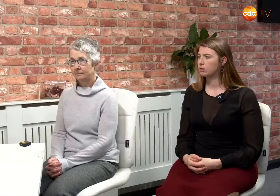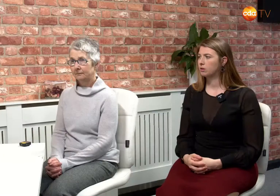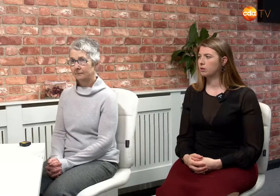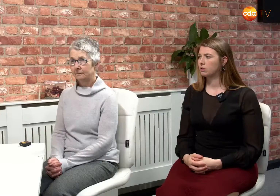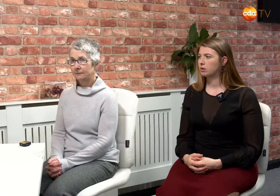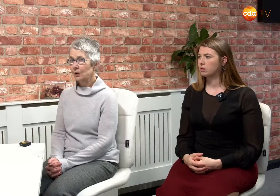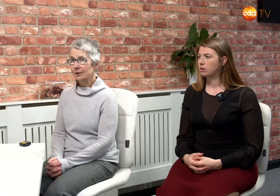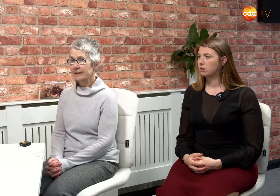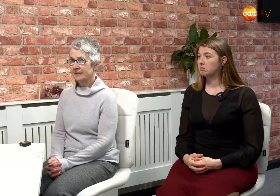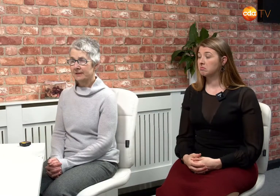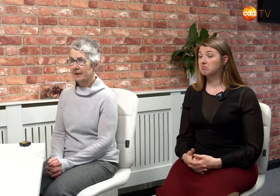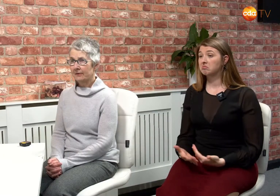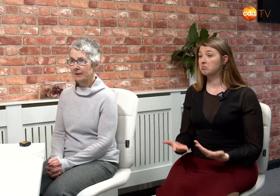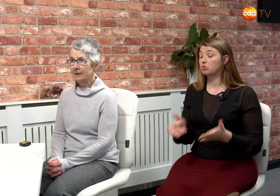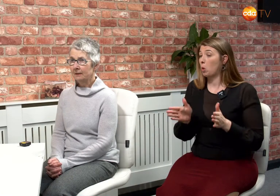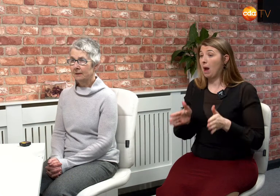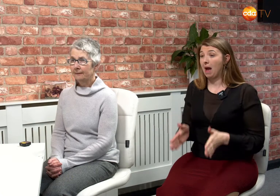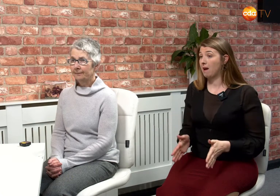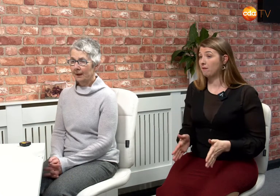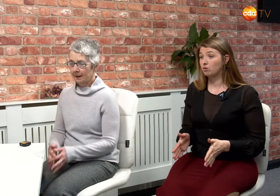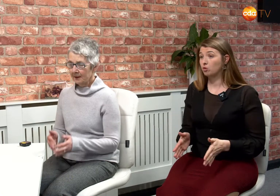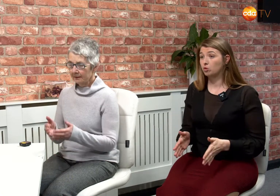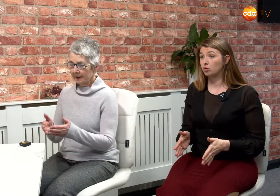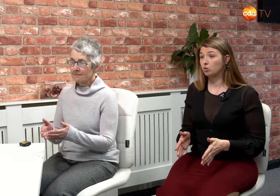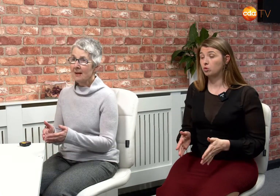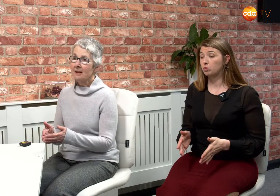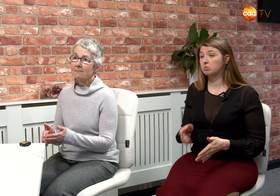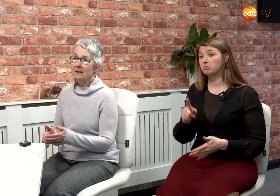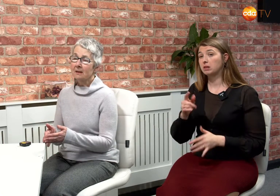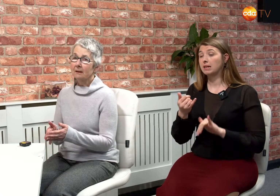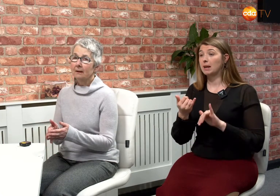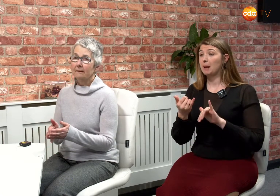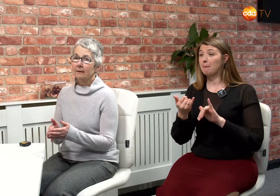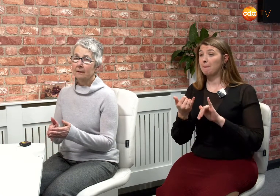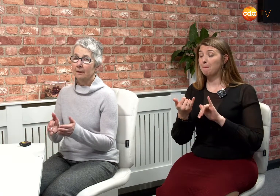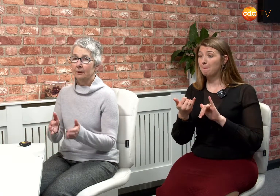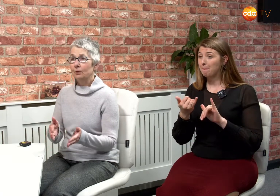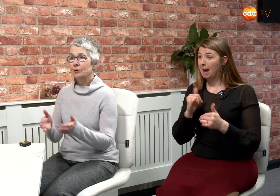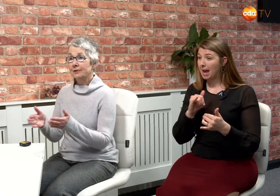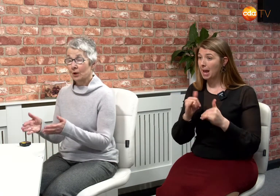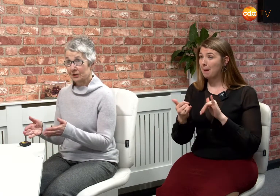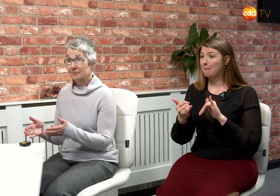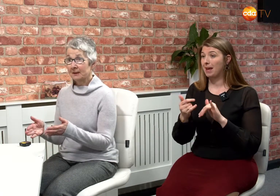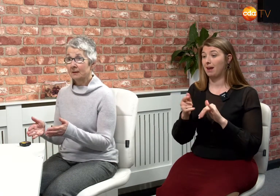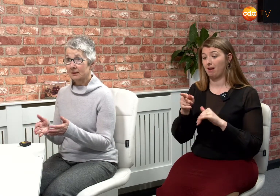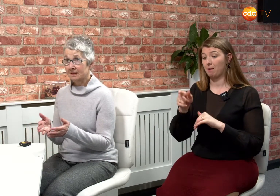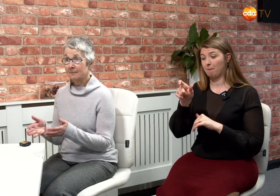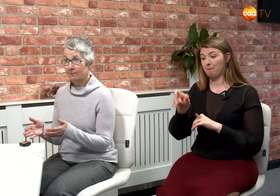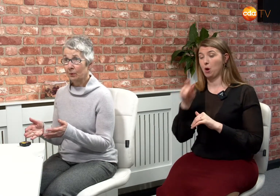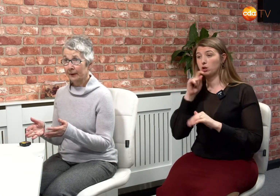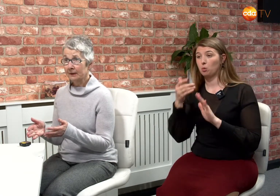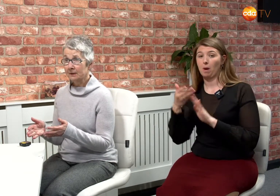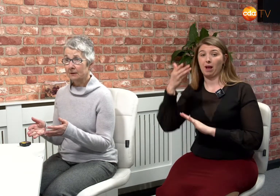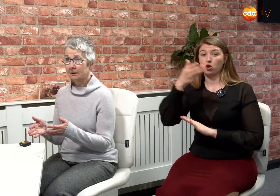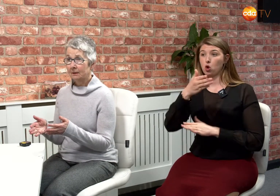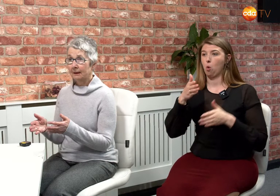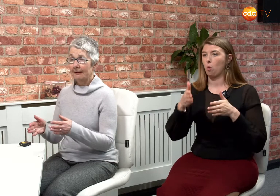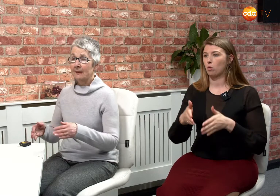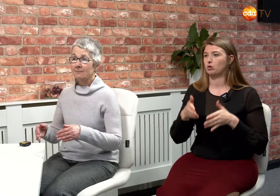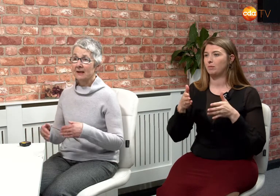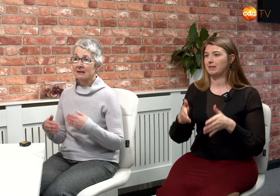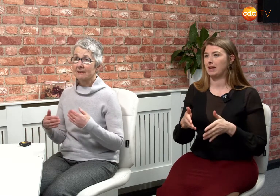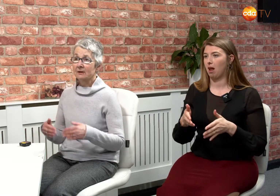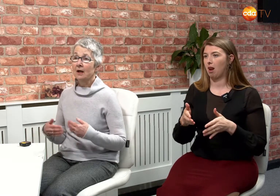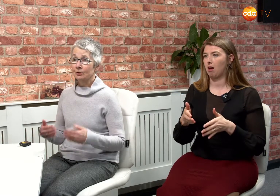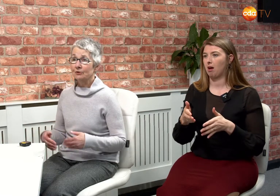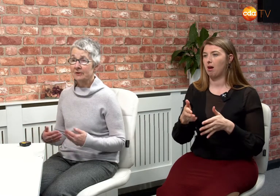or? Not necessarily. I mean, they may go to the hospital at some point,